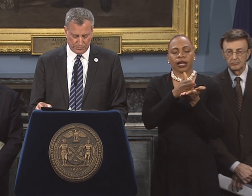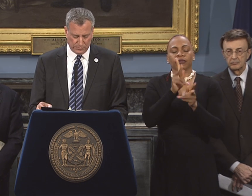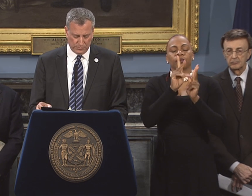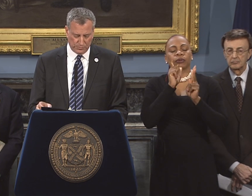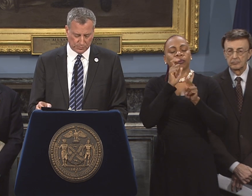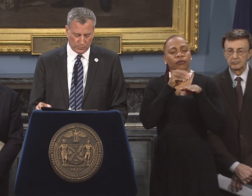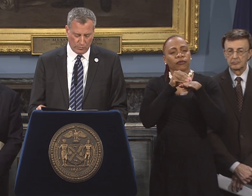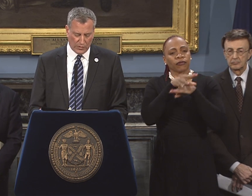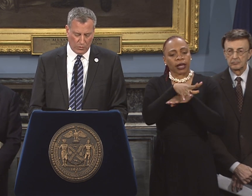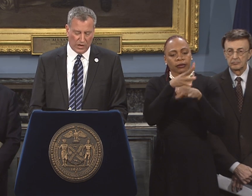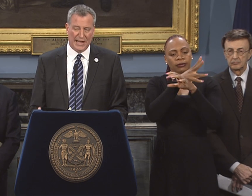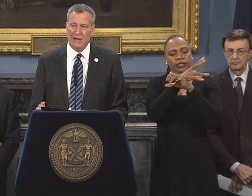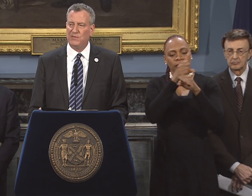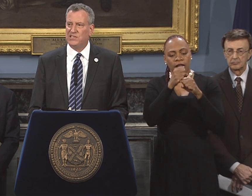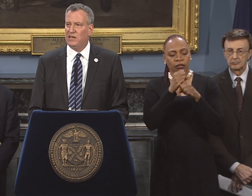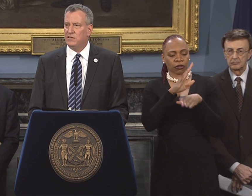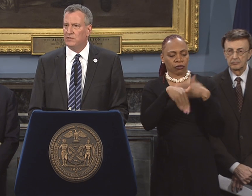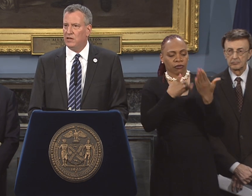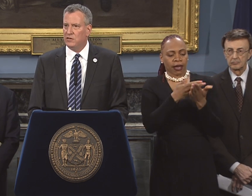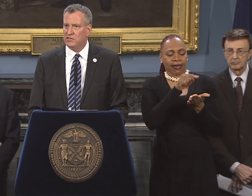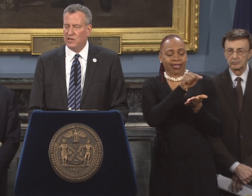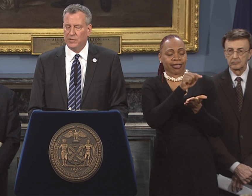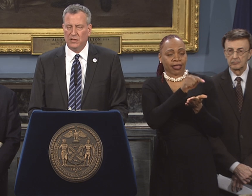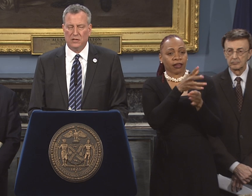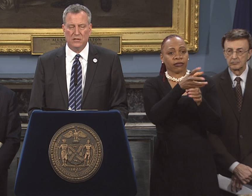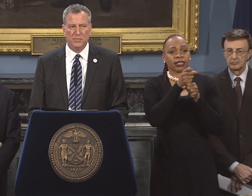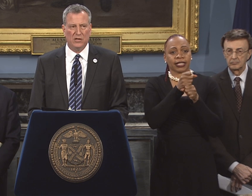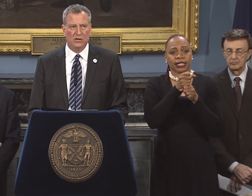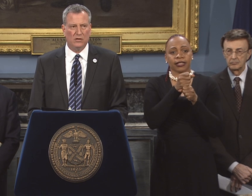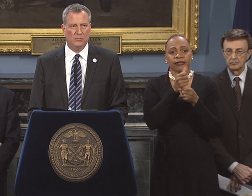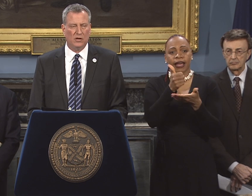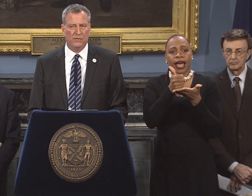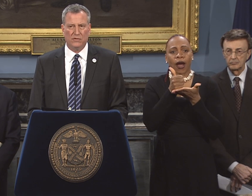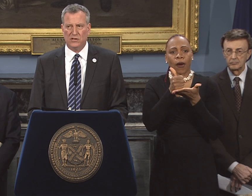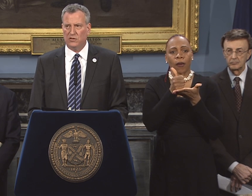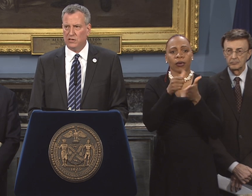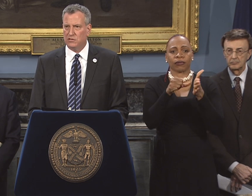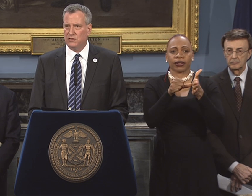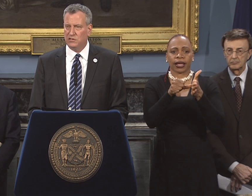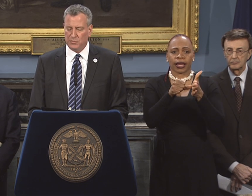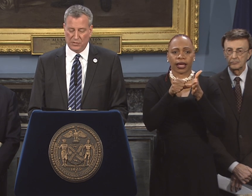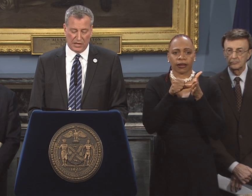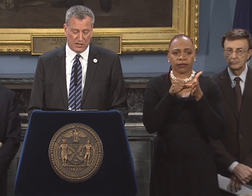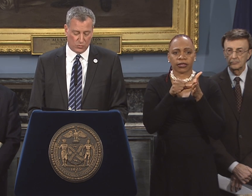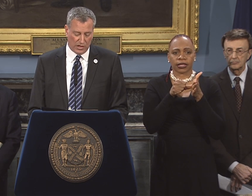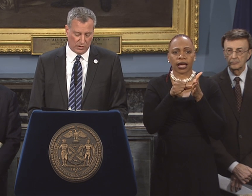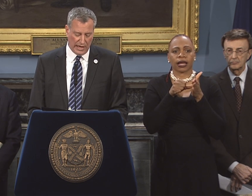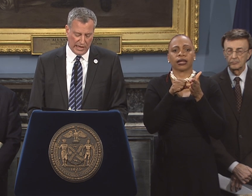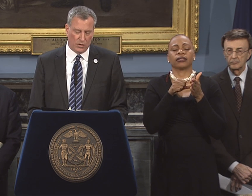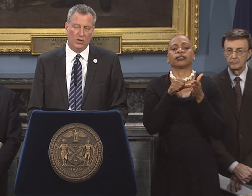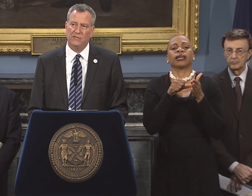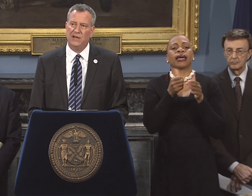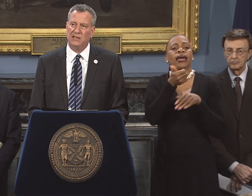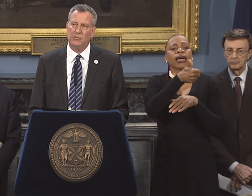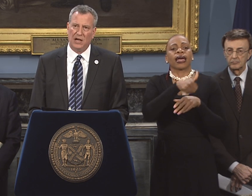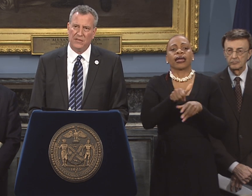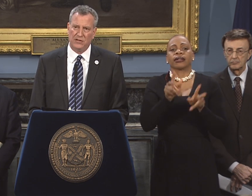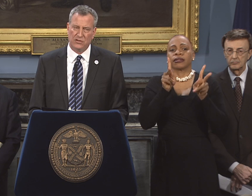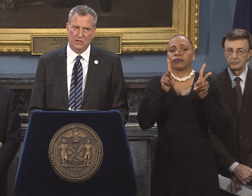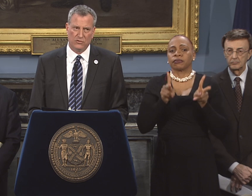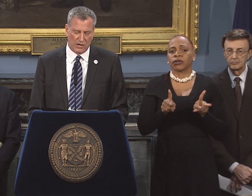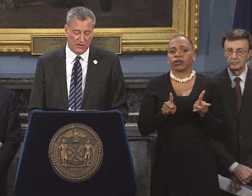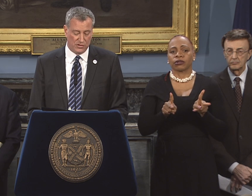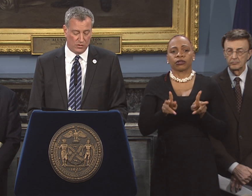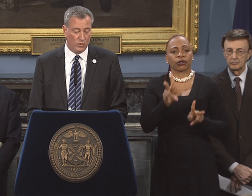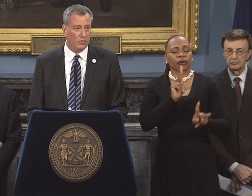help. I want to emphasize, I know this is something Speaker Mark Viverito cares deeply about as well. Anyone affected by